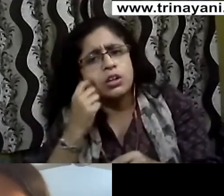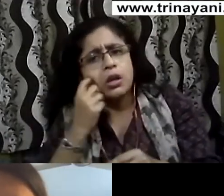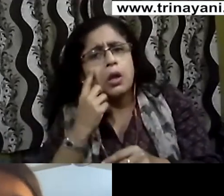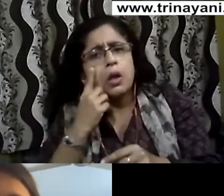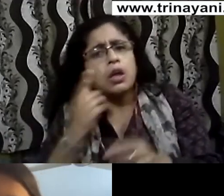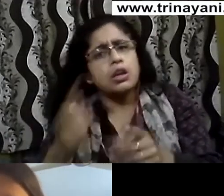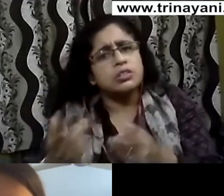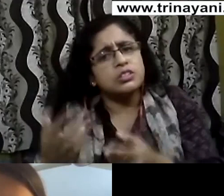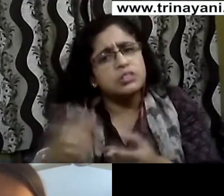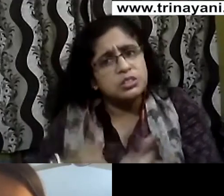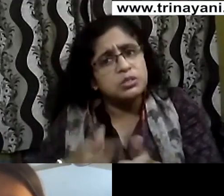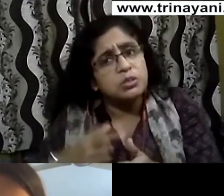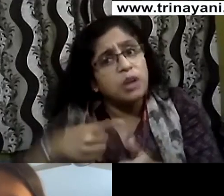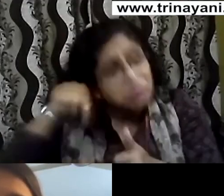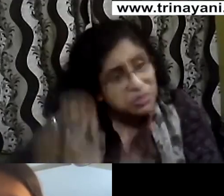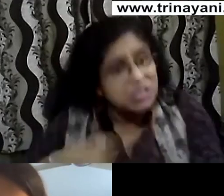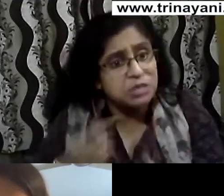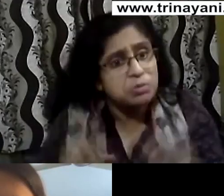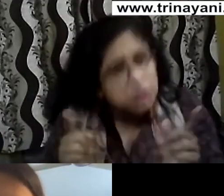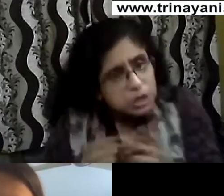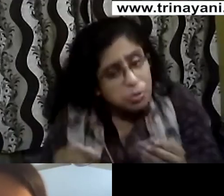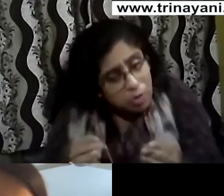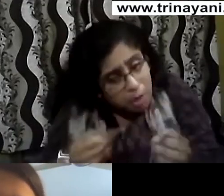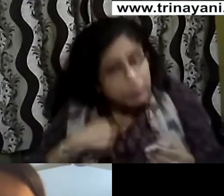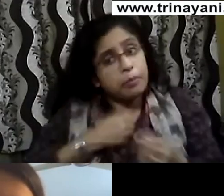I'm going to be following. And if I, as a small business owner,